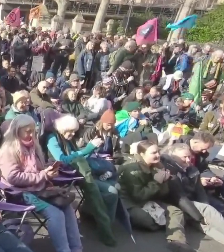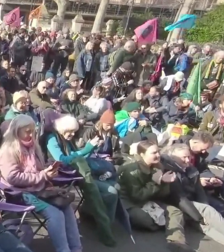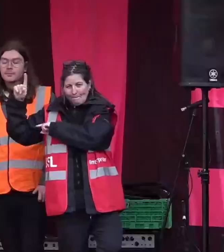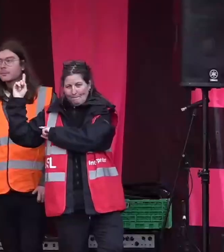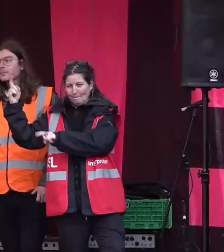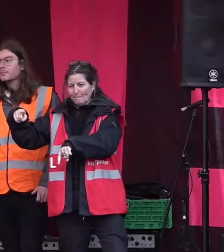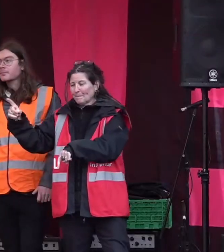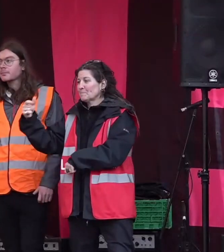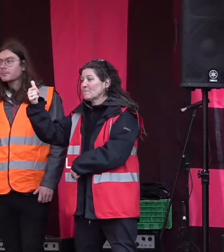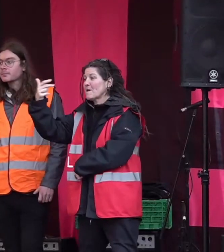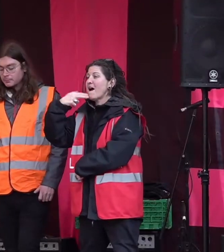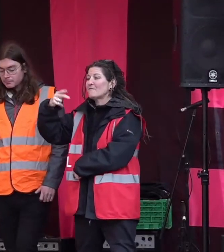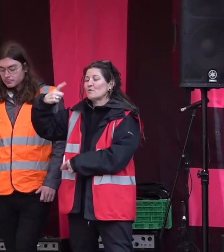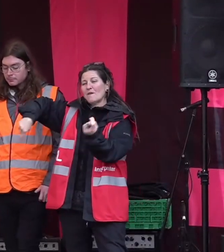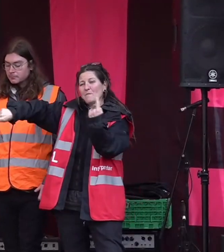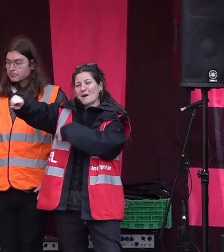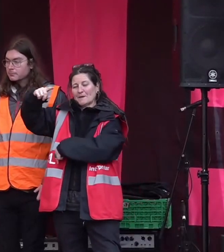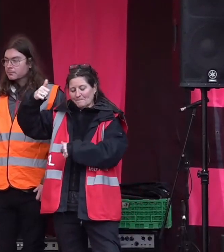Good afternoon, everyone.